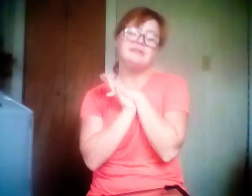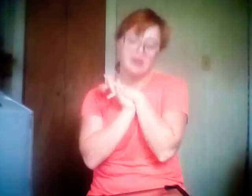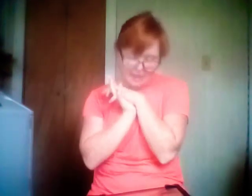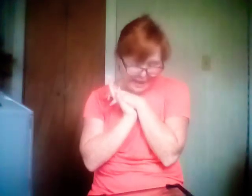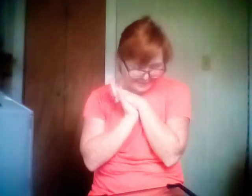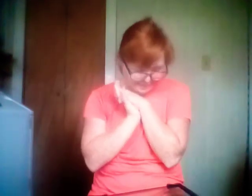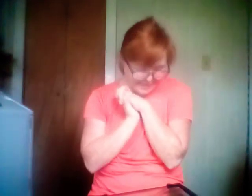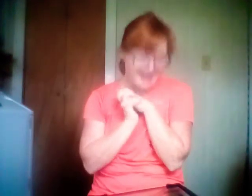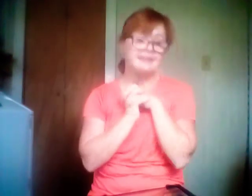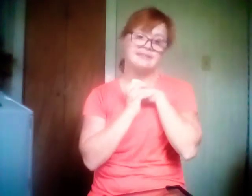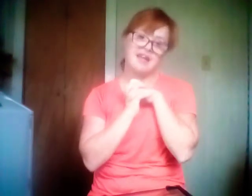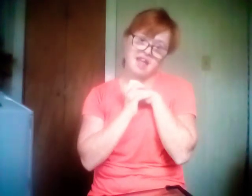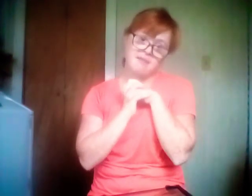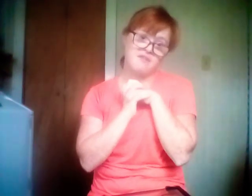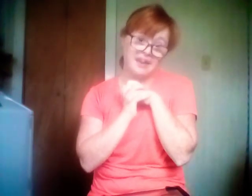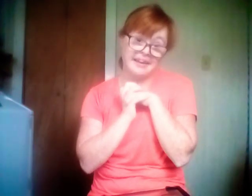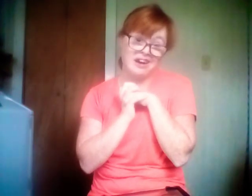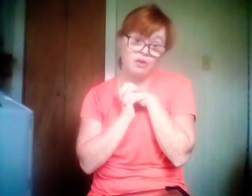see you guys next in my video.